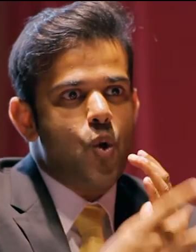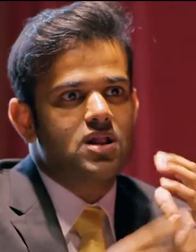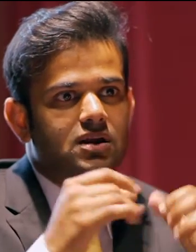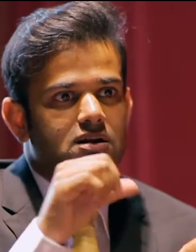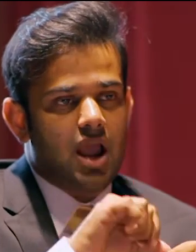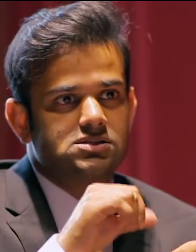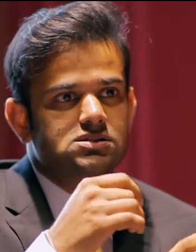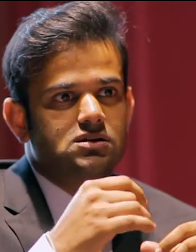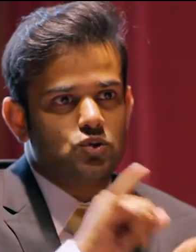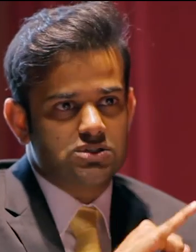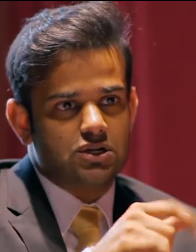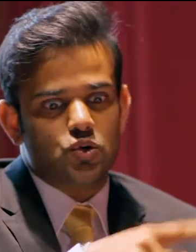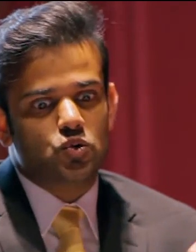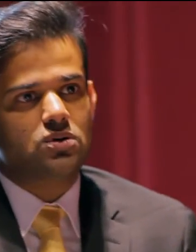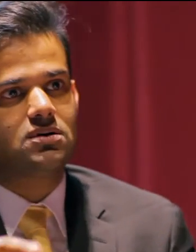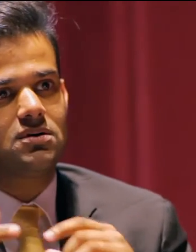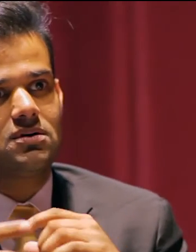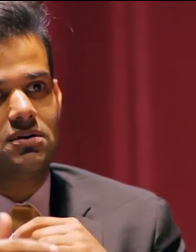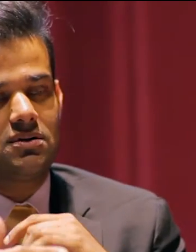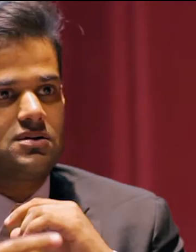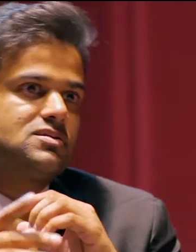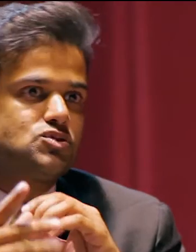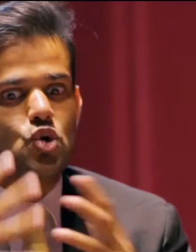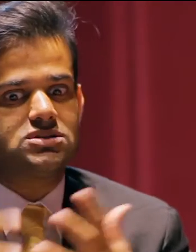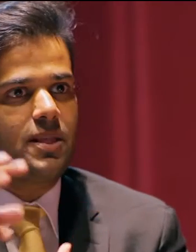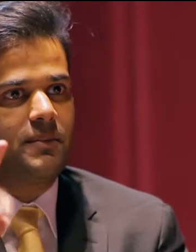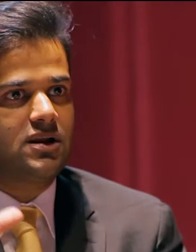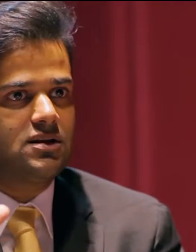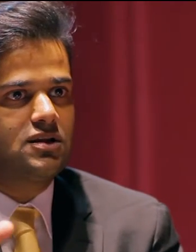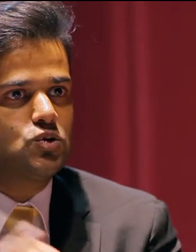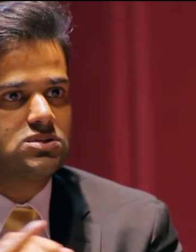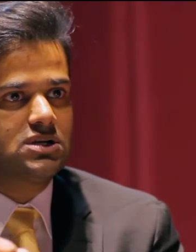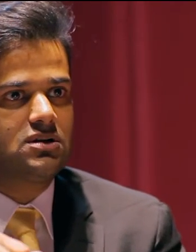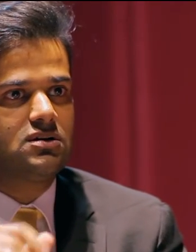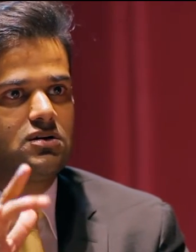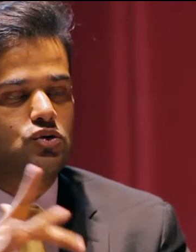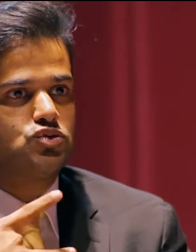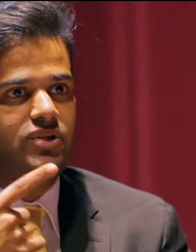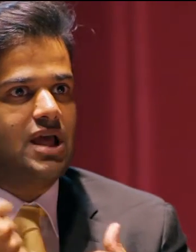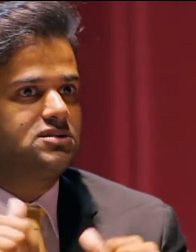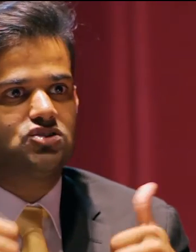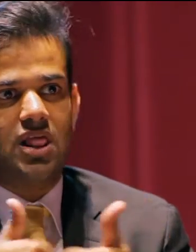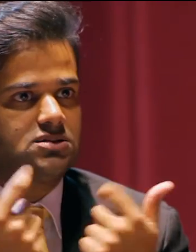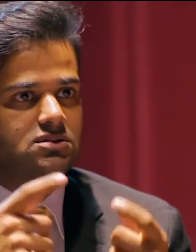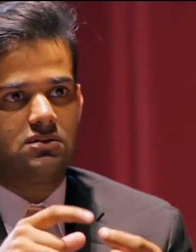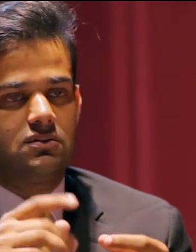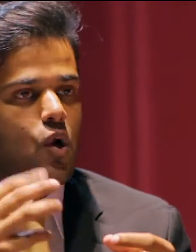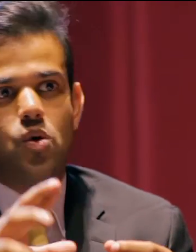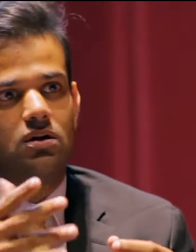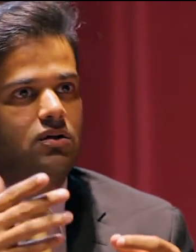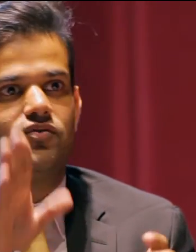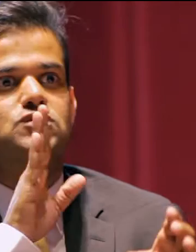So what's the biggest change from the oil and gas industry to the social media industry? And do you